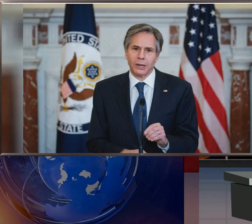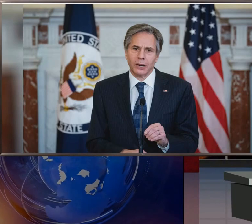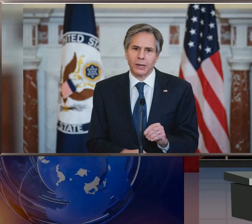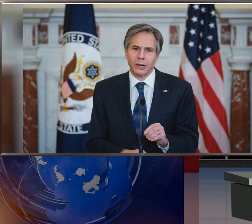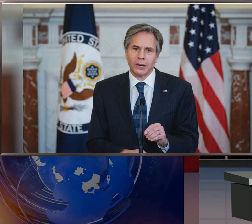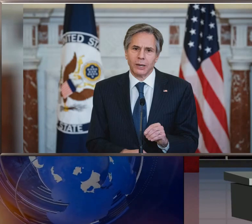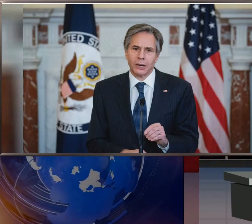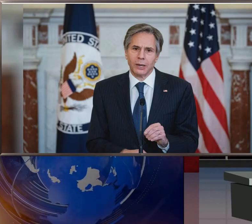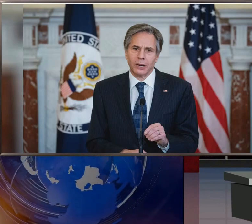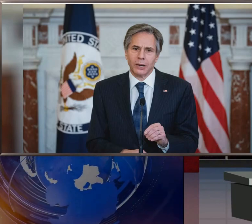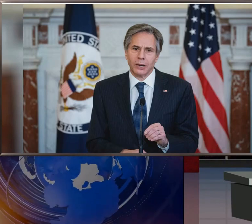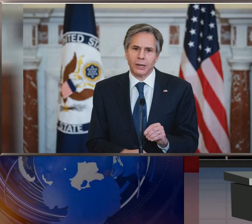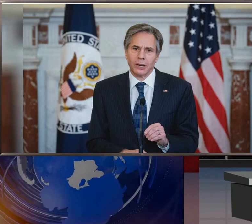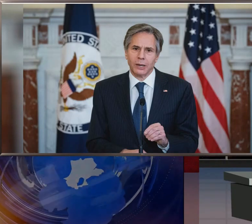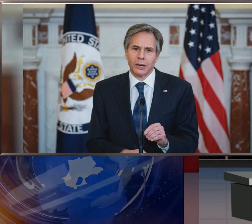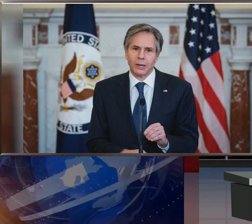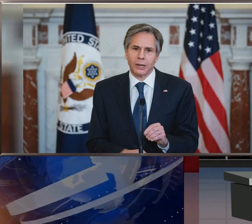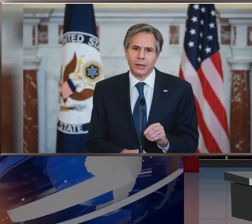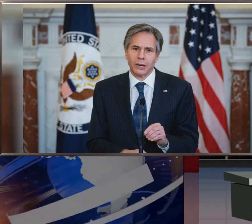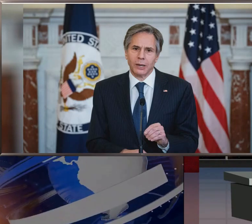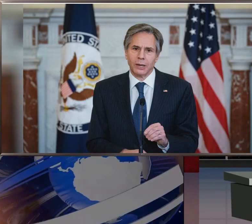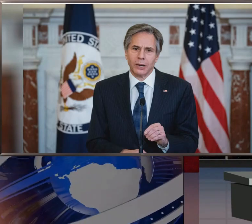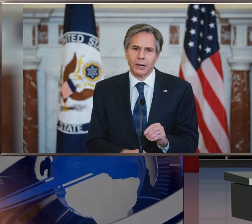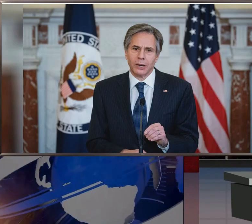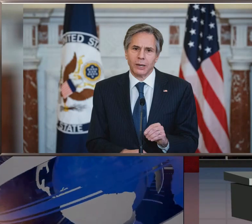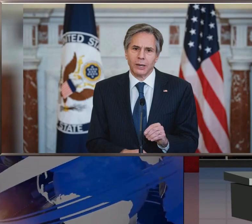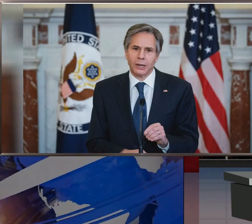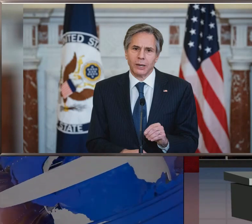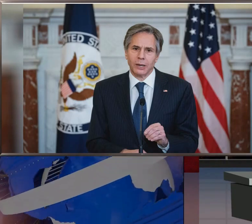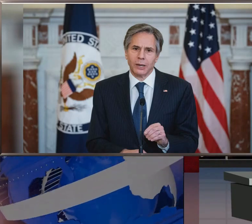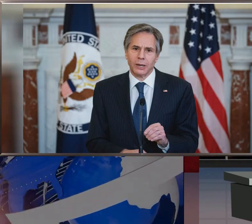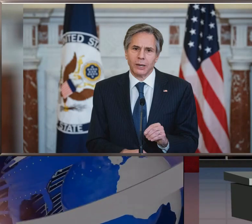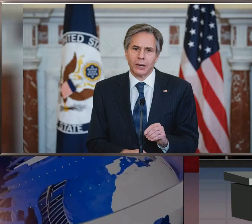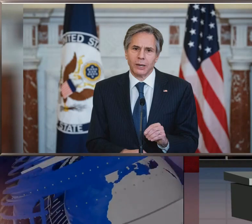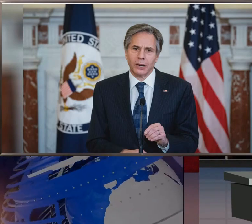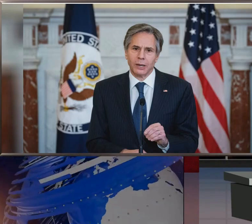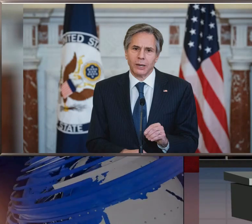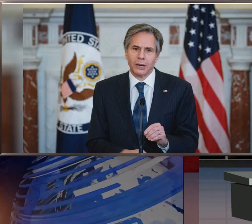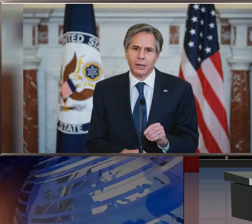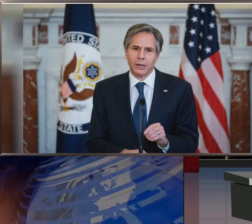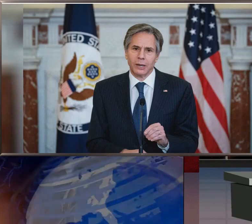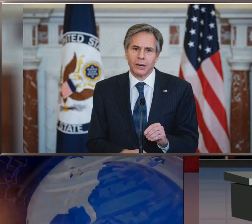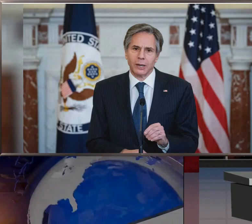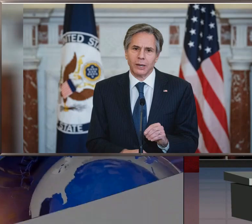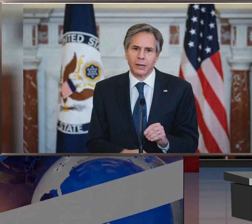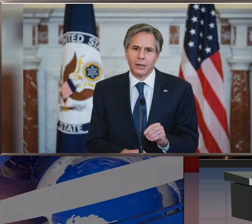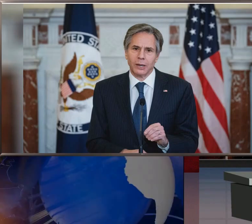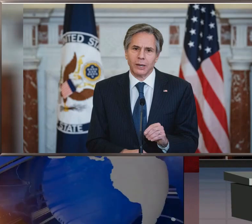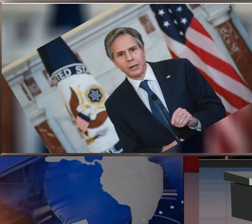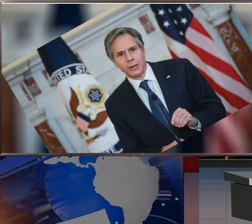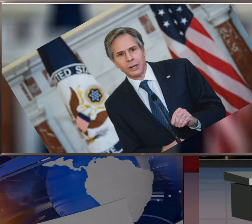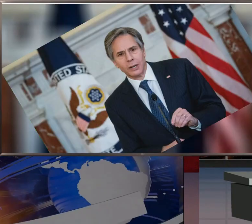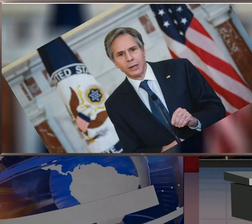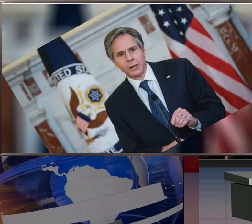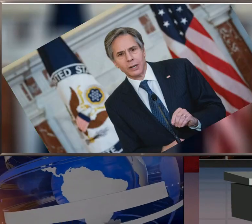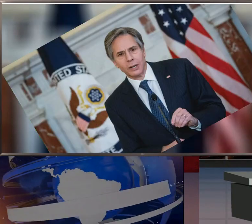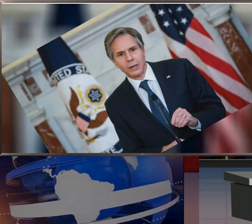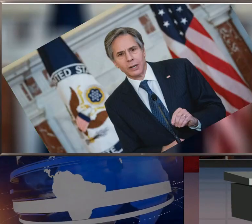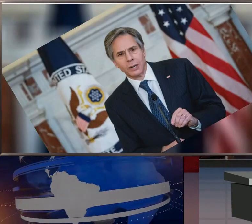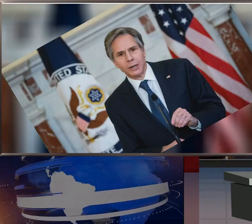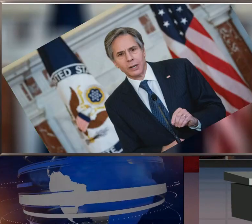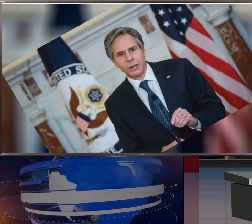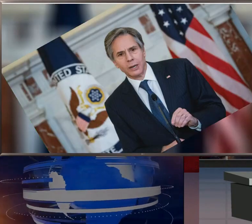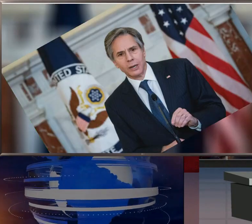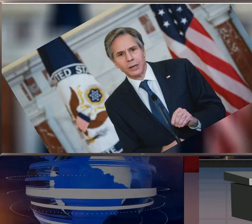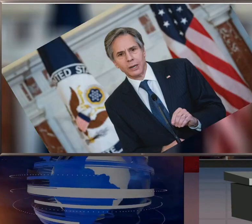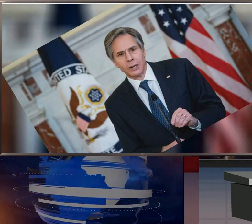government, and we'll rapidly deploy additional support to the people of India and India's healthcare heroes, U.S. Secretary of State Antony